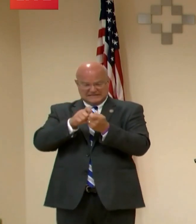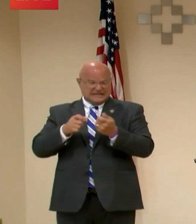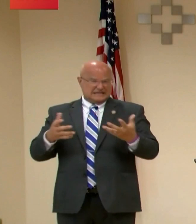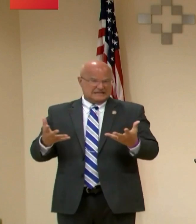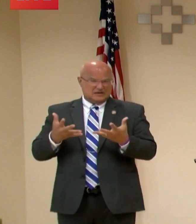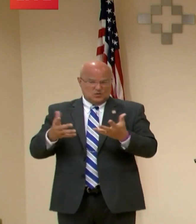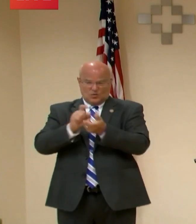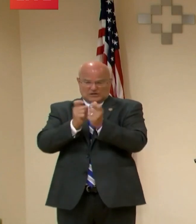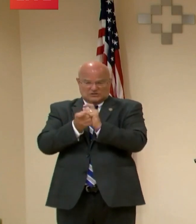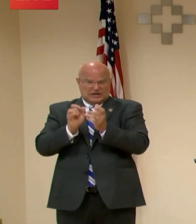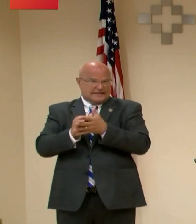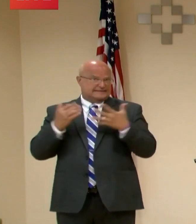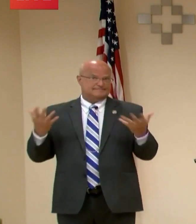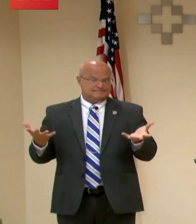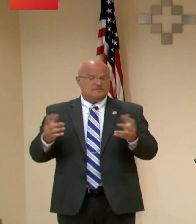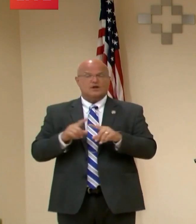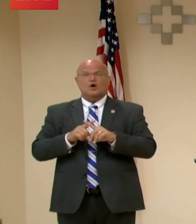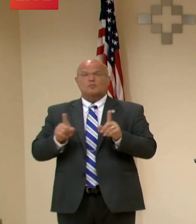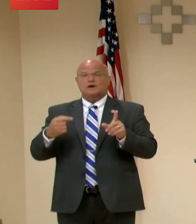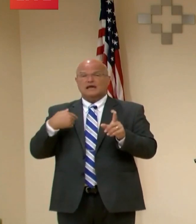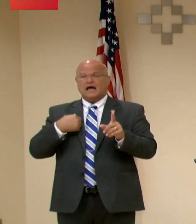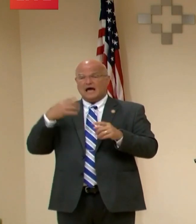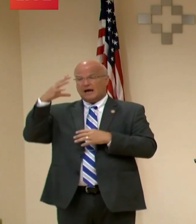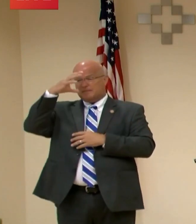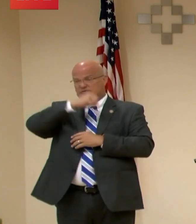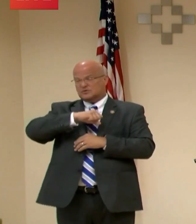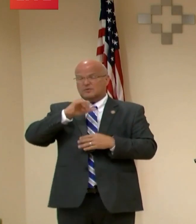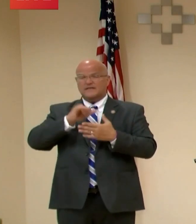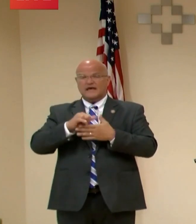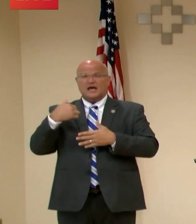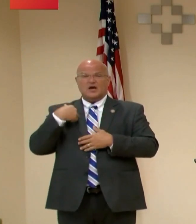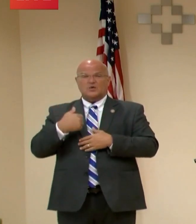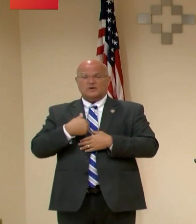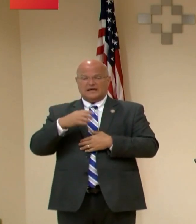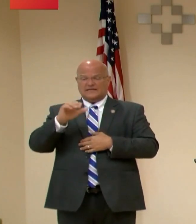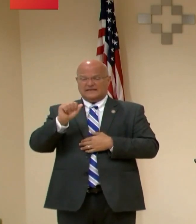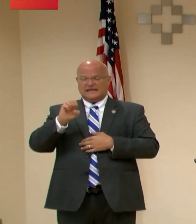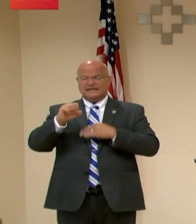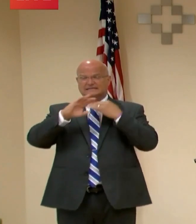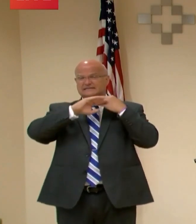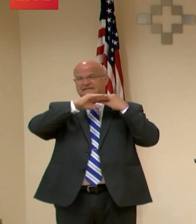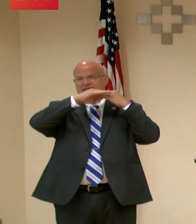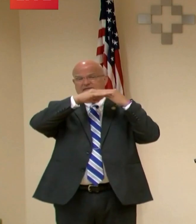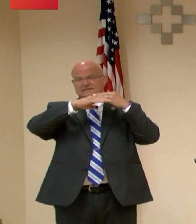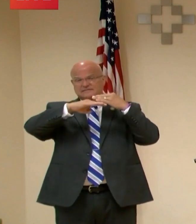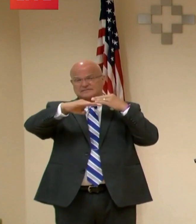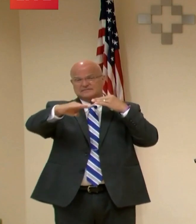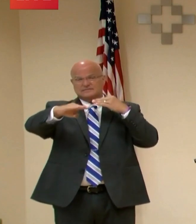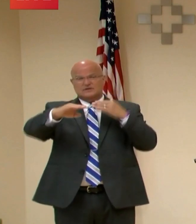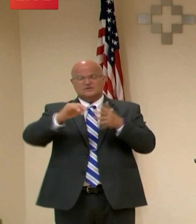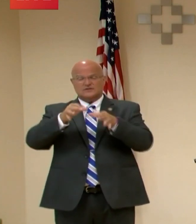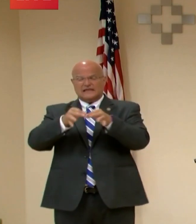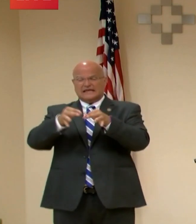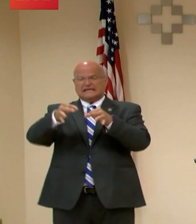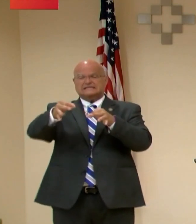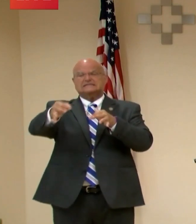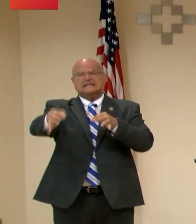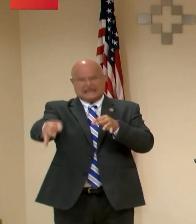what changed that, but I presume it was the fact that we flattened our cases, and so they extended that